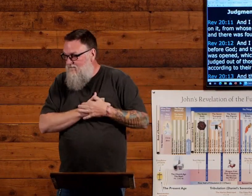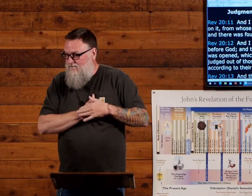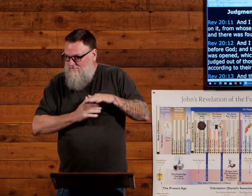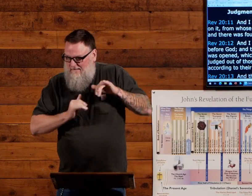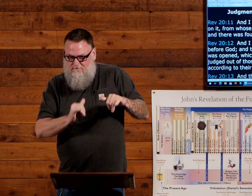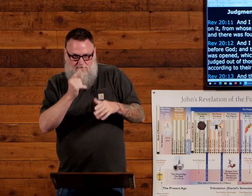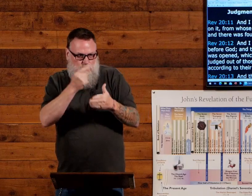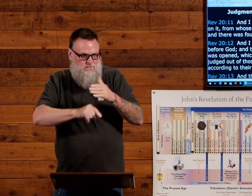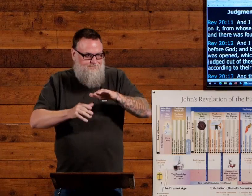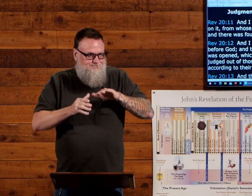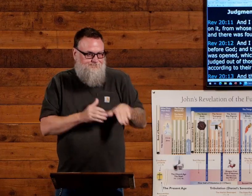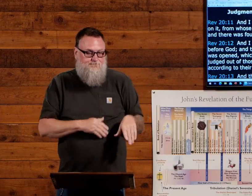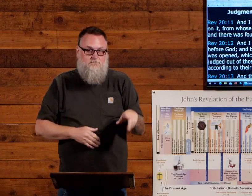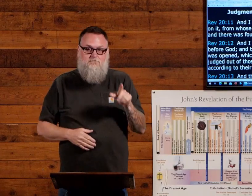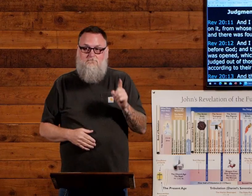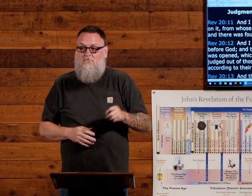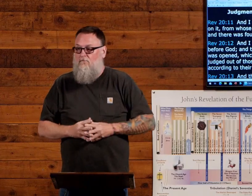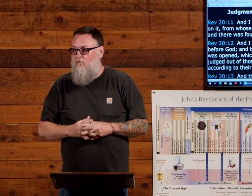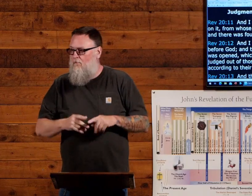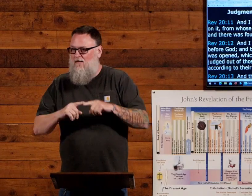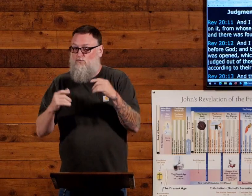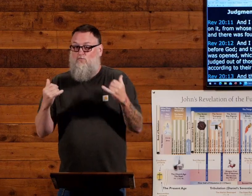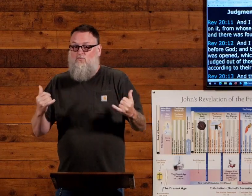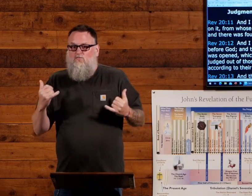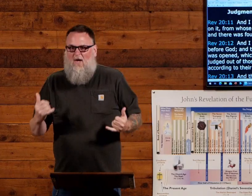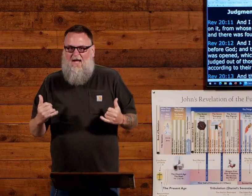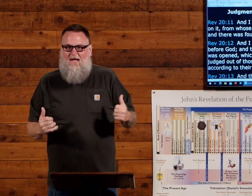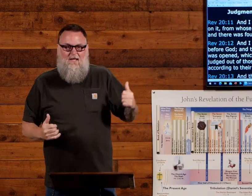I will not be teaching. And that's next week.